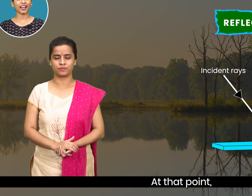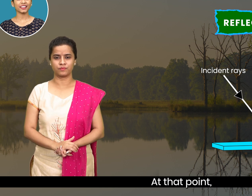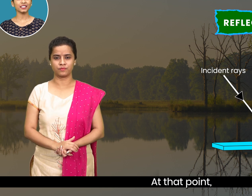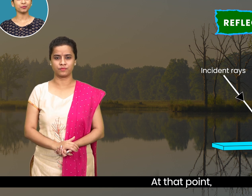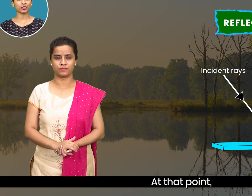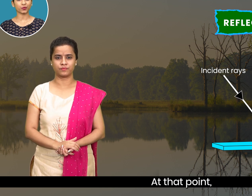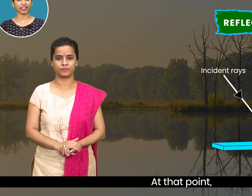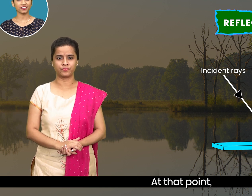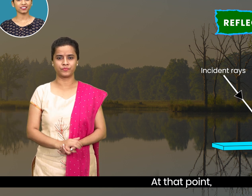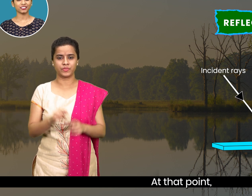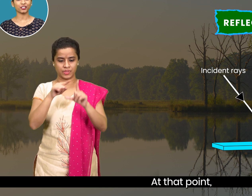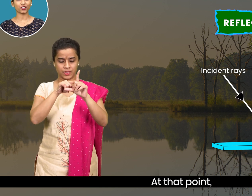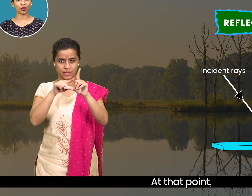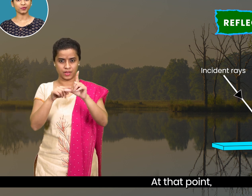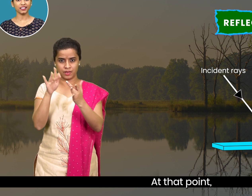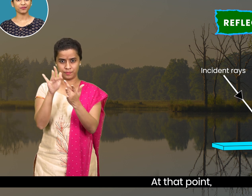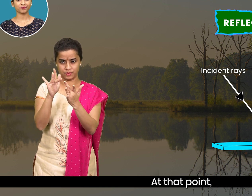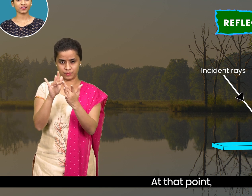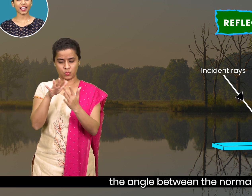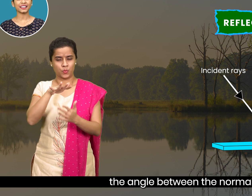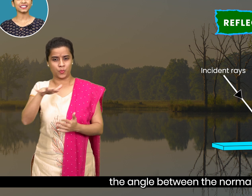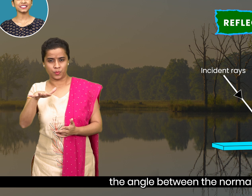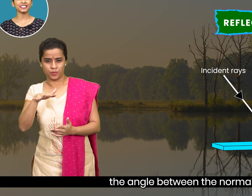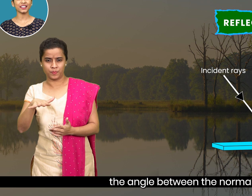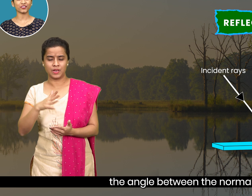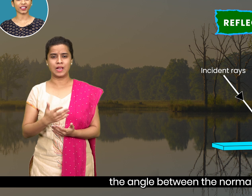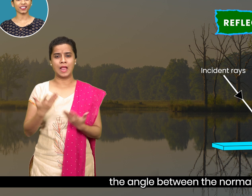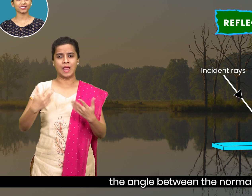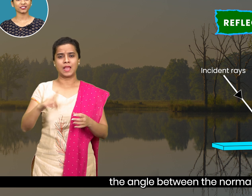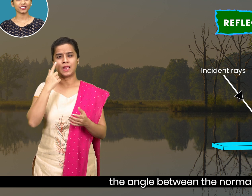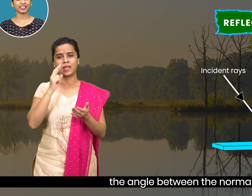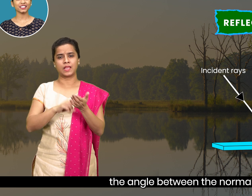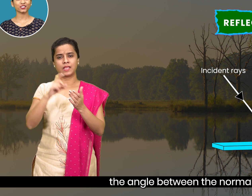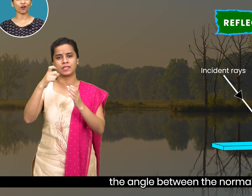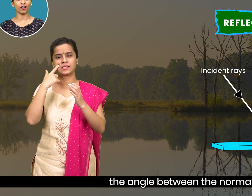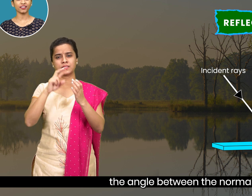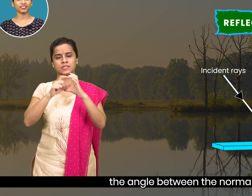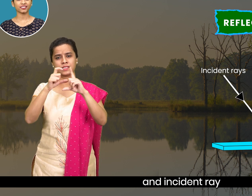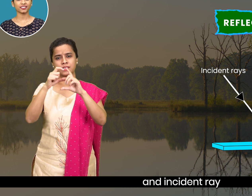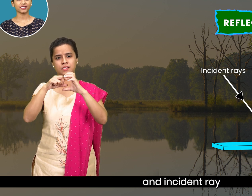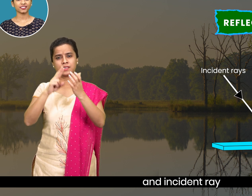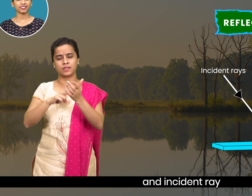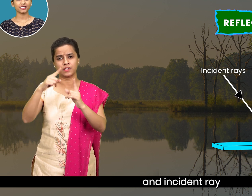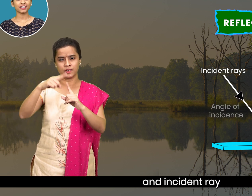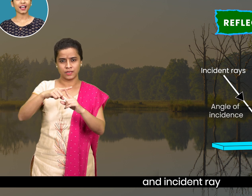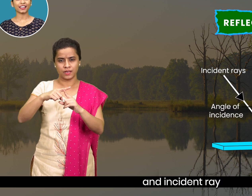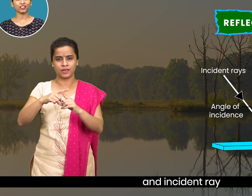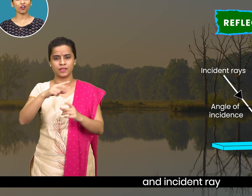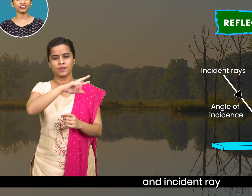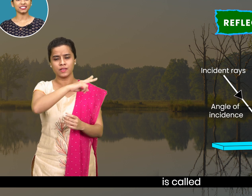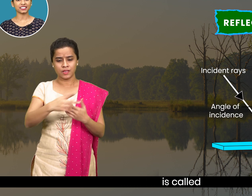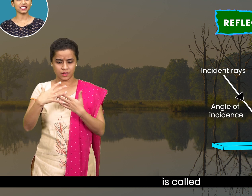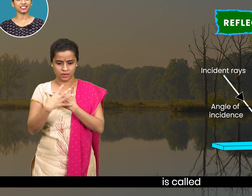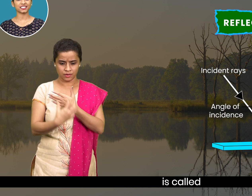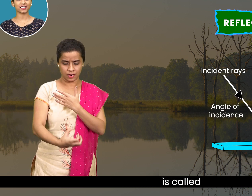The angle between the normal and incident ray is called the angle